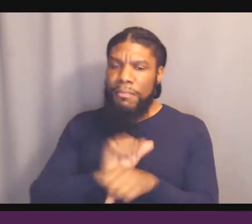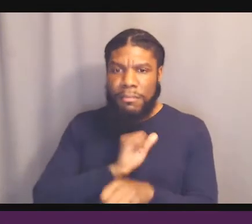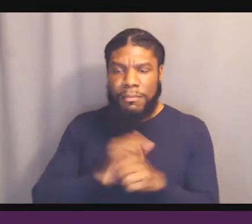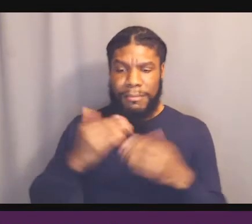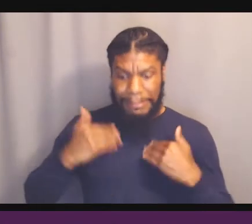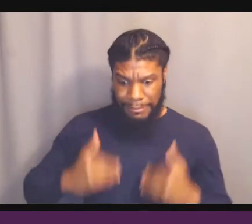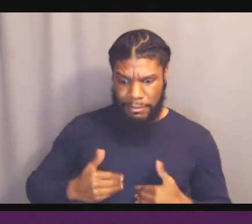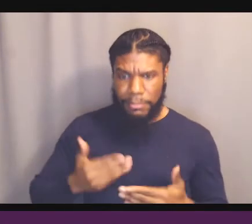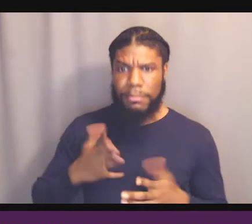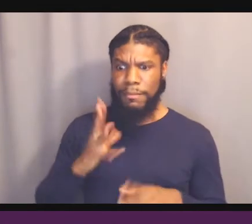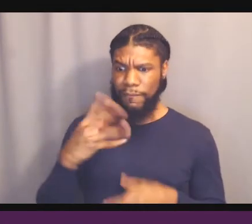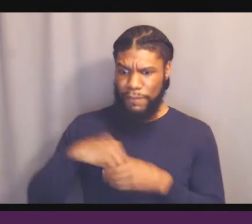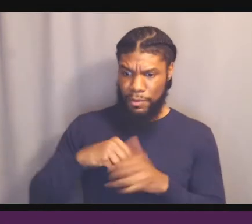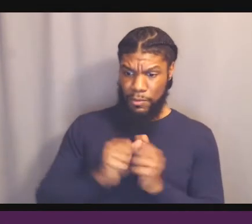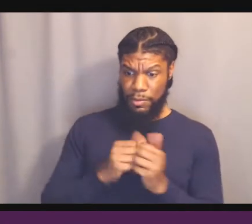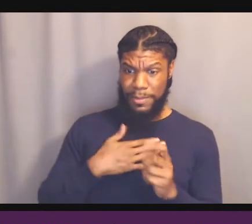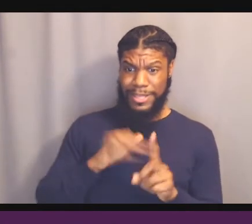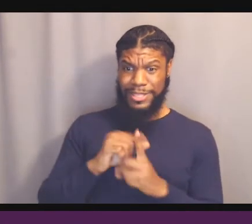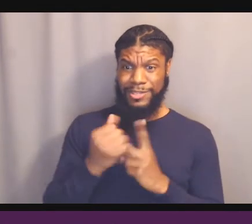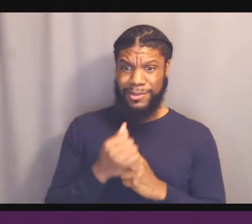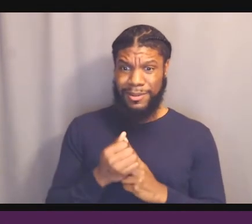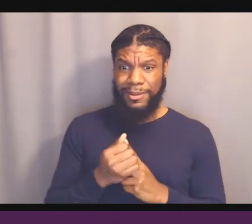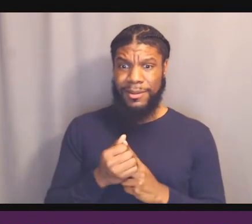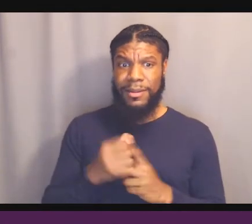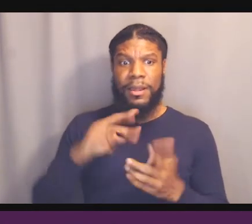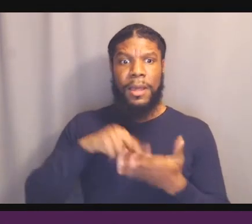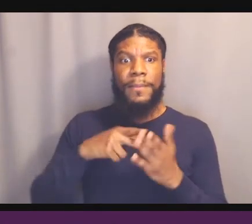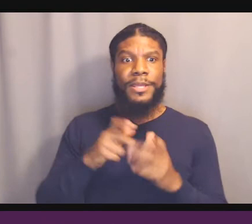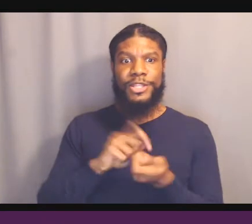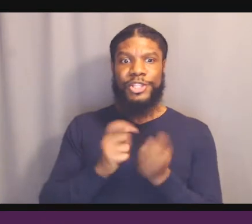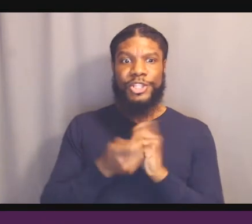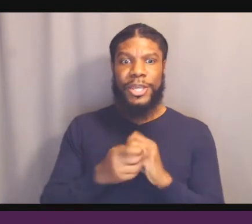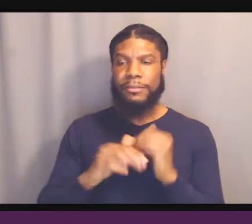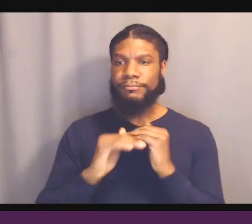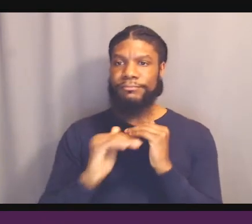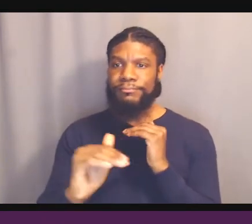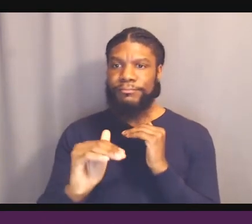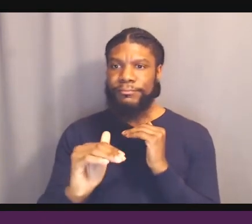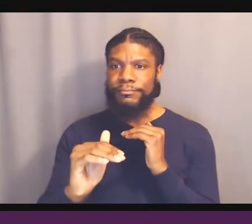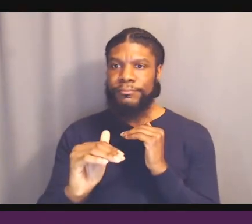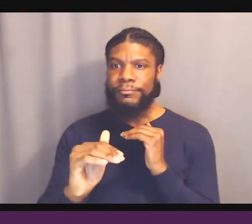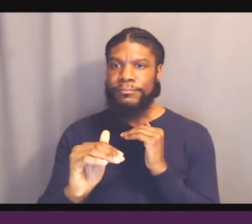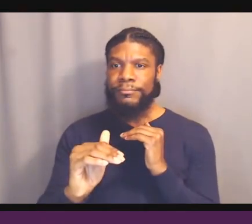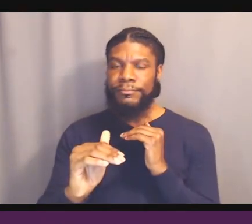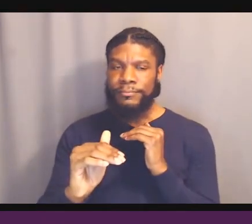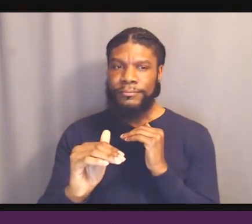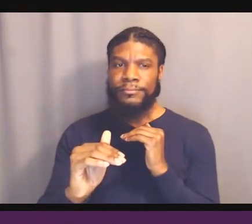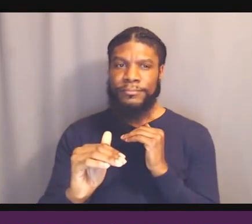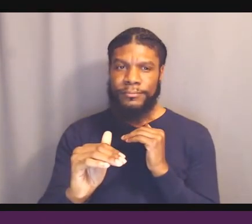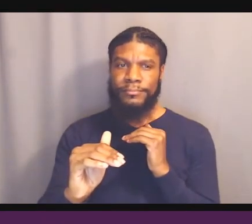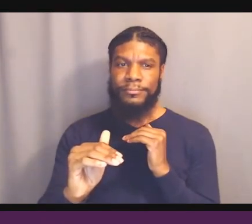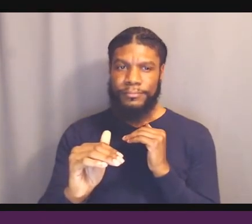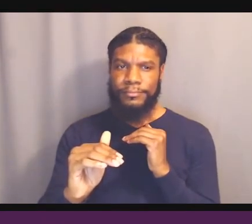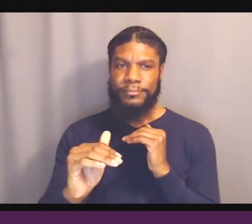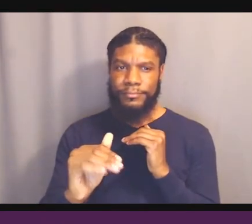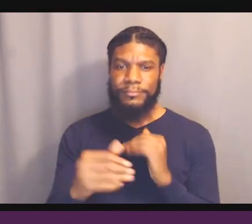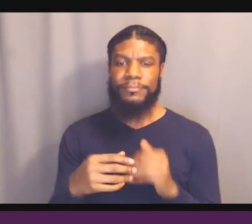my situation, there would have been no change. Truly, they